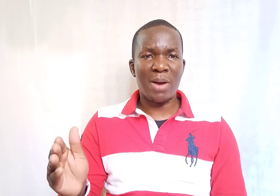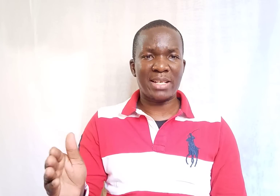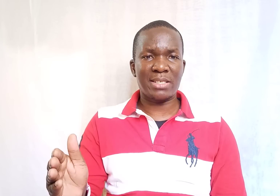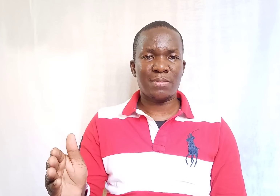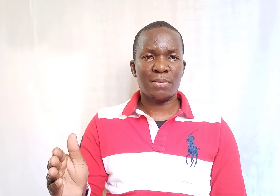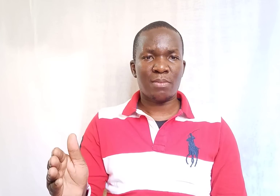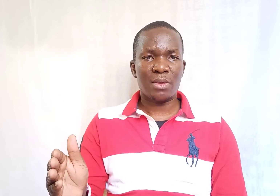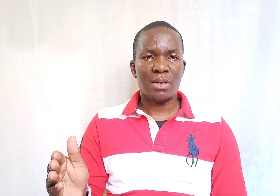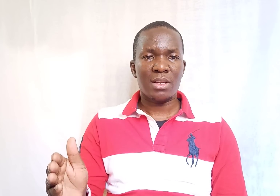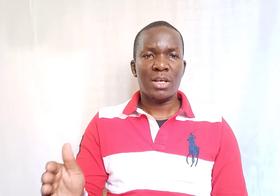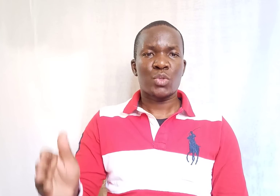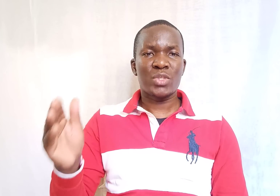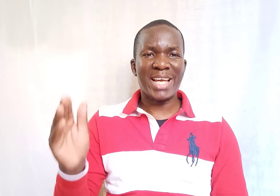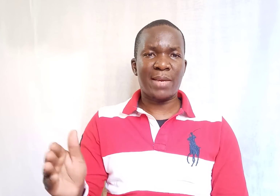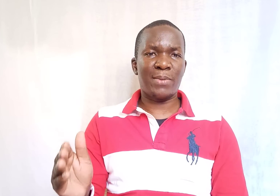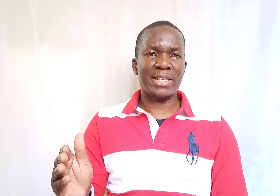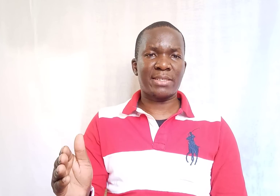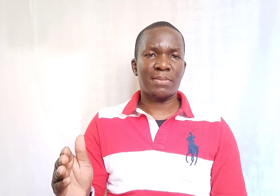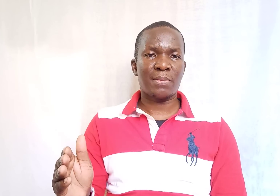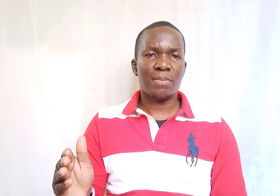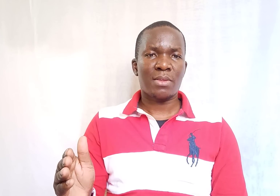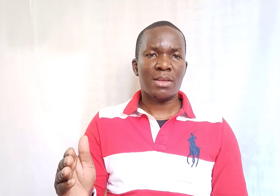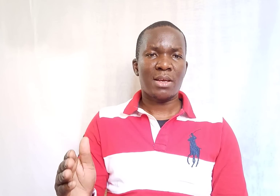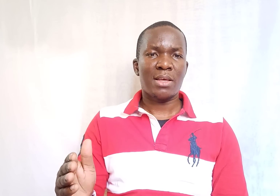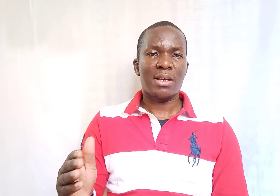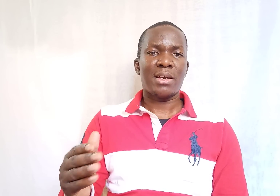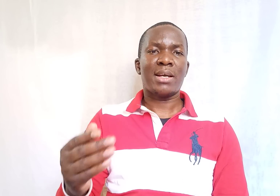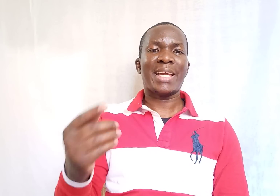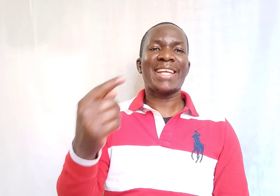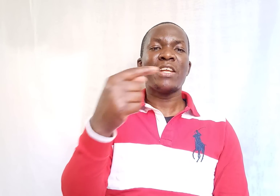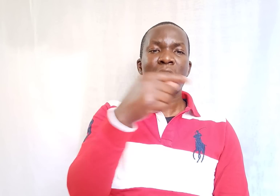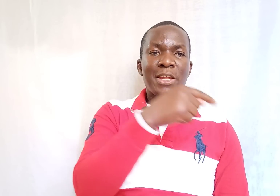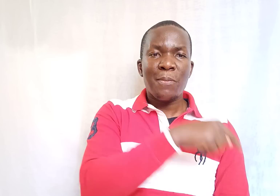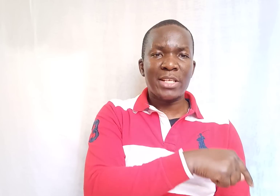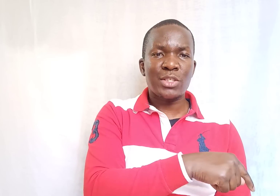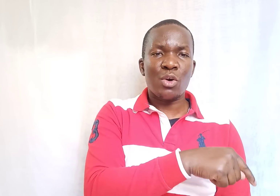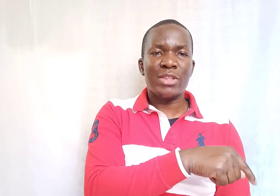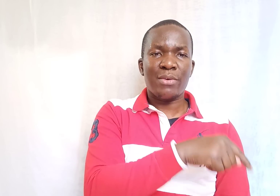part, to take place, it